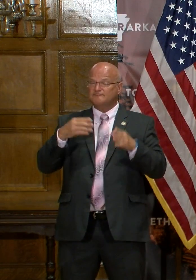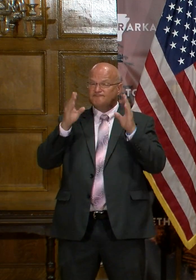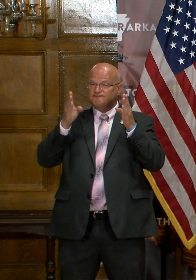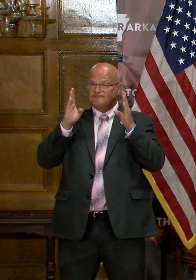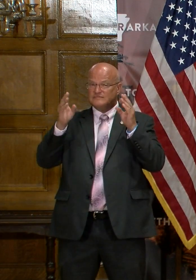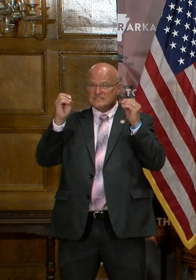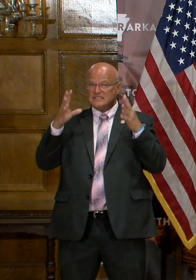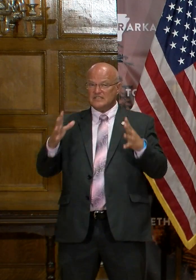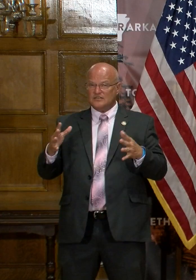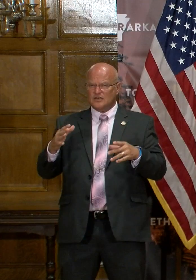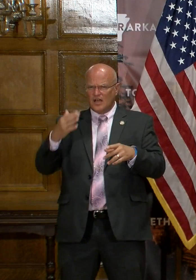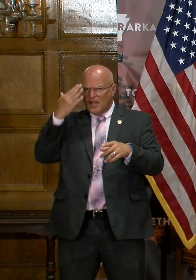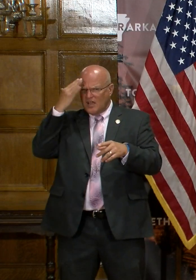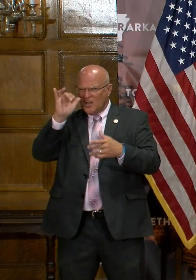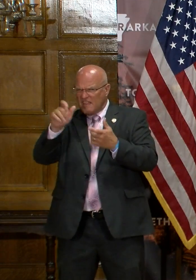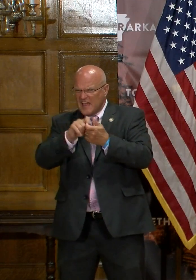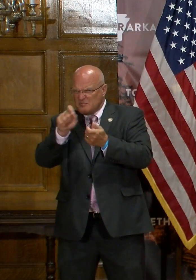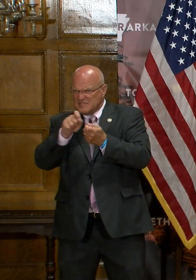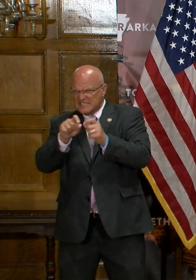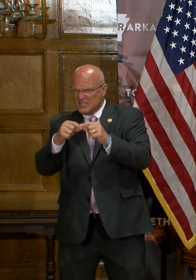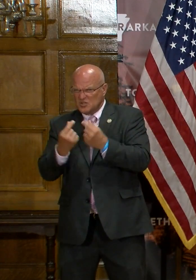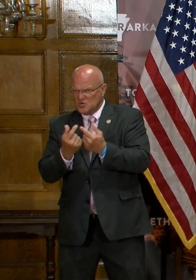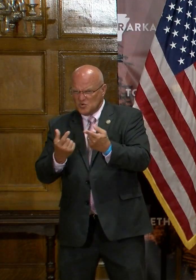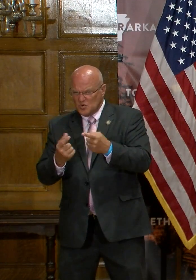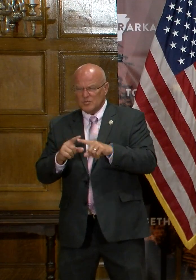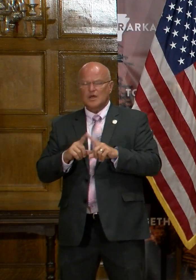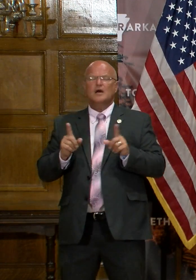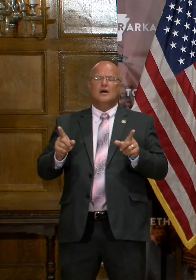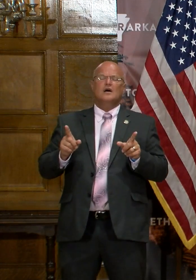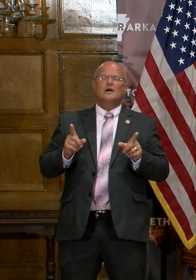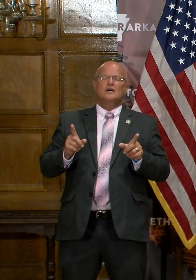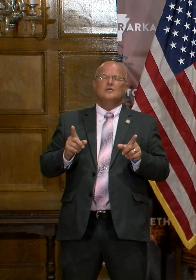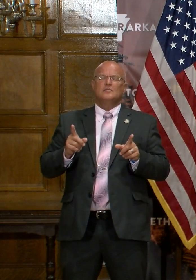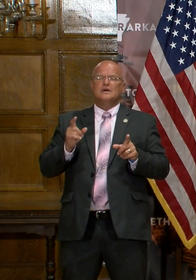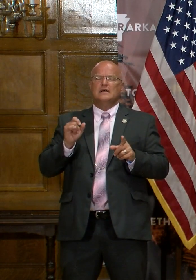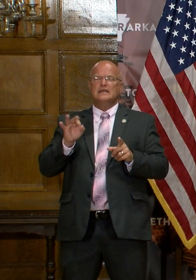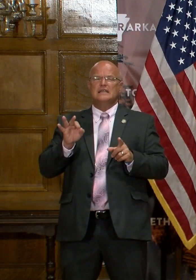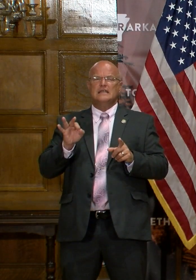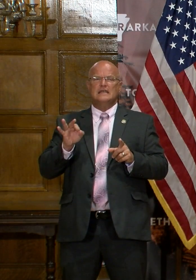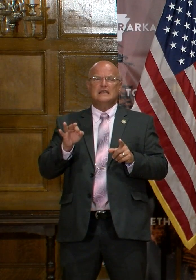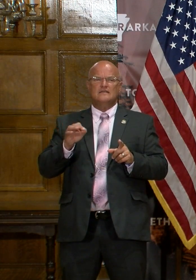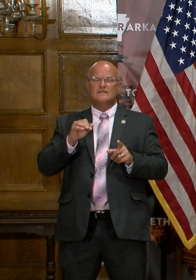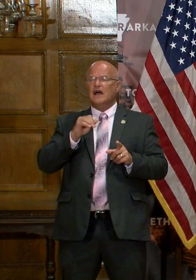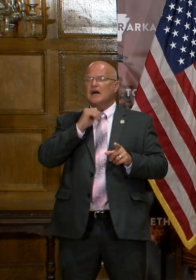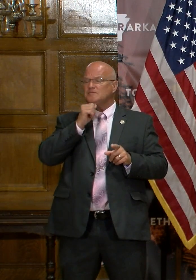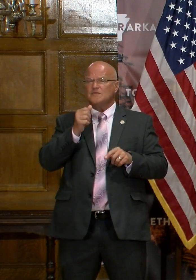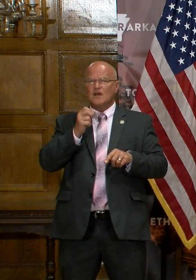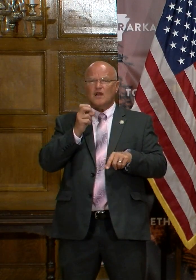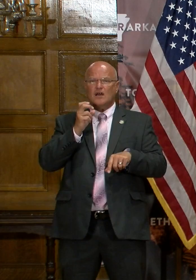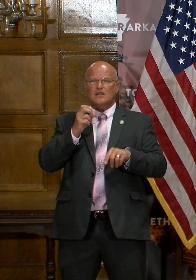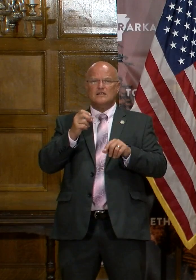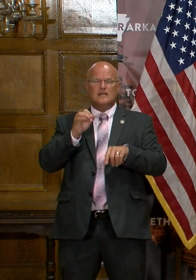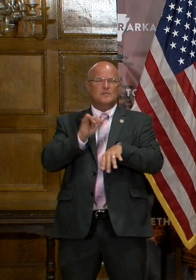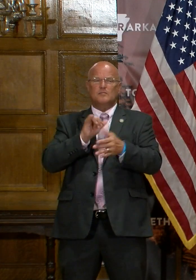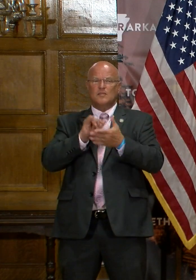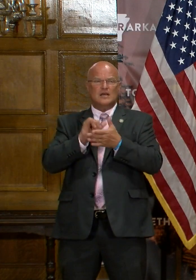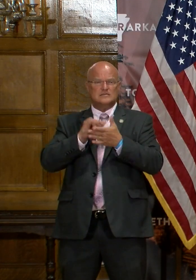to the teachers. I'm not familiar with this particular group, but if I'm not hard to get a hold of.